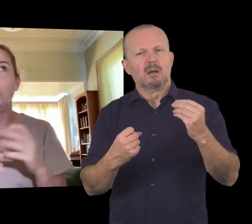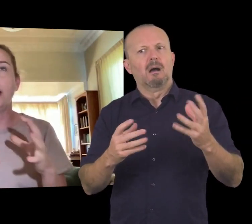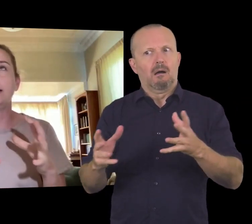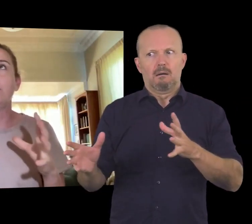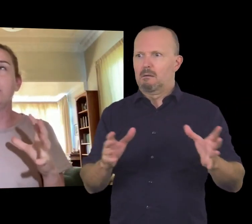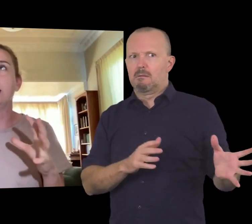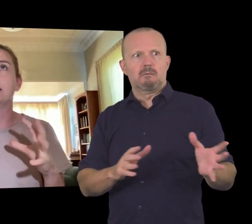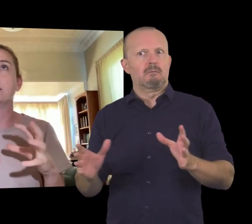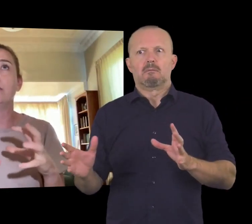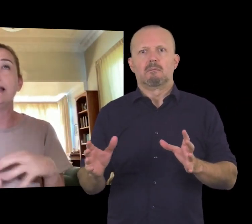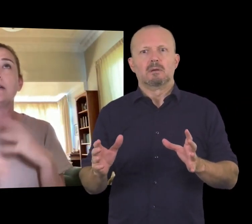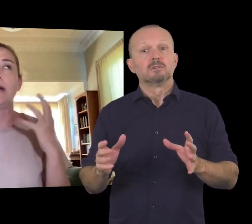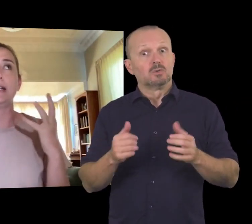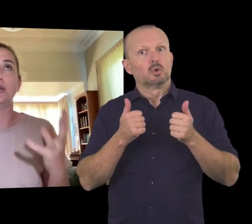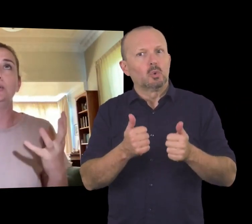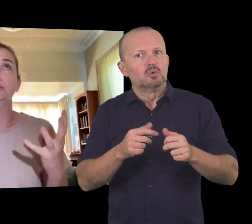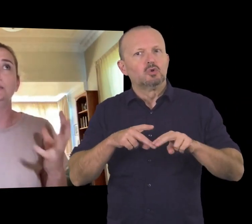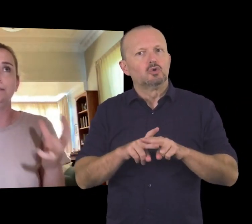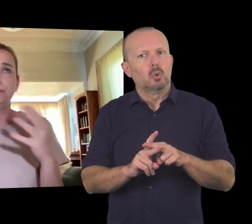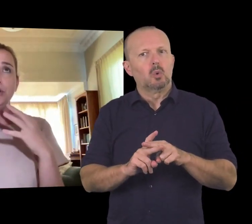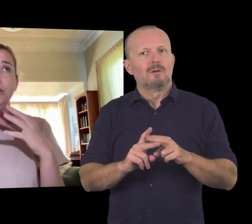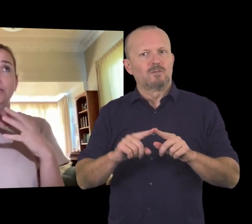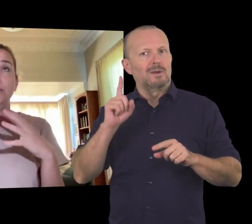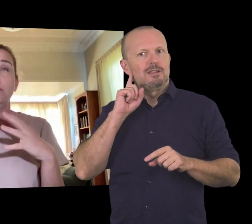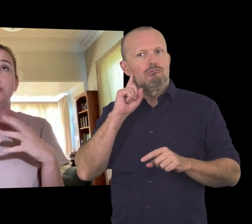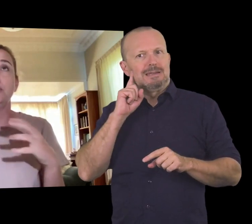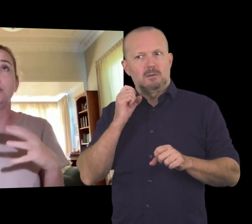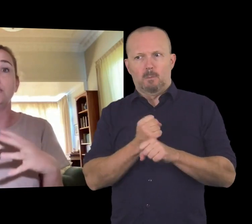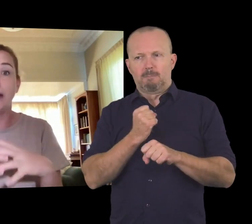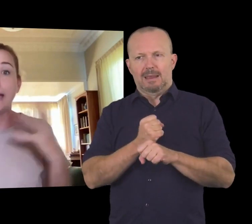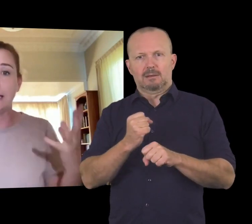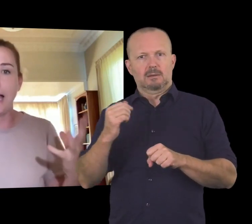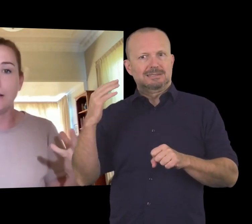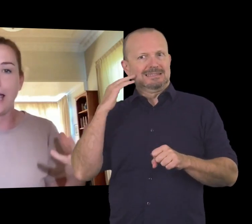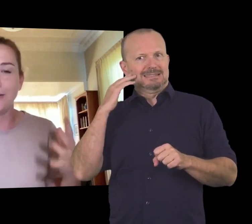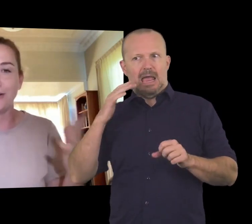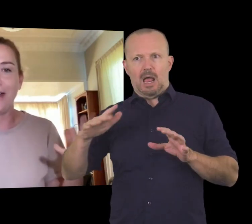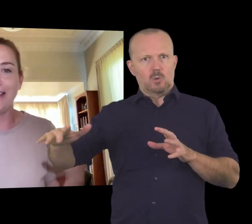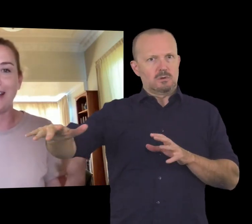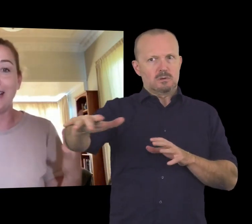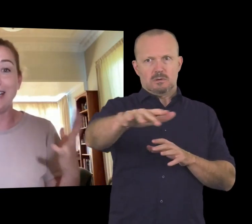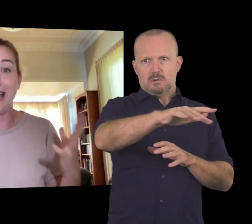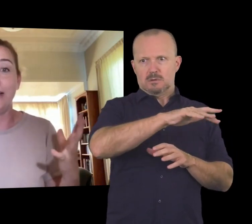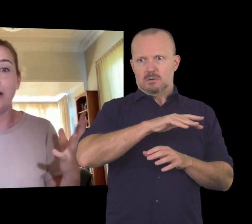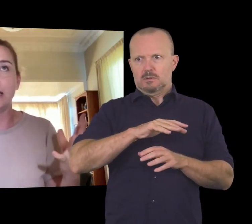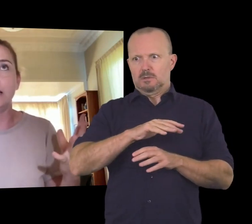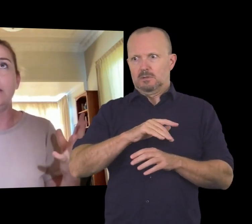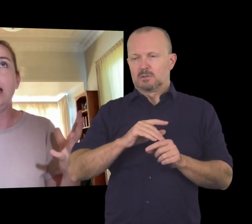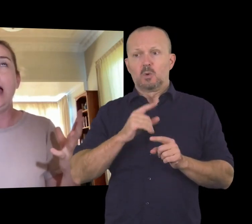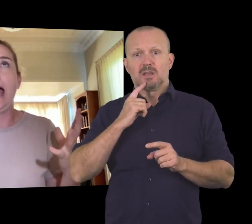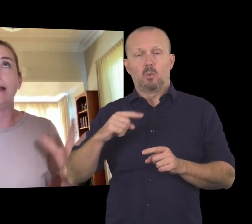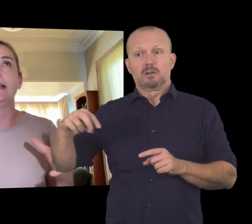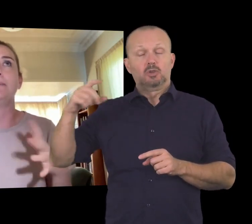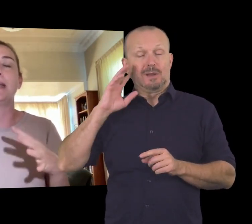it's a really great tool to create a soundscape, to create that kind of sound